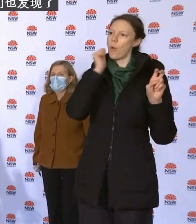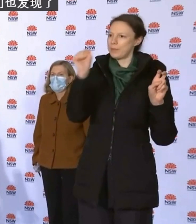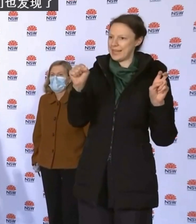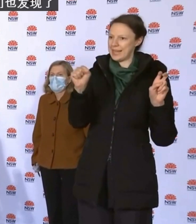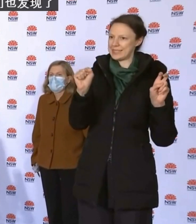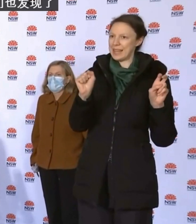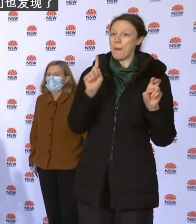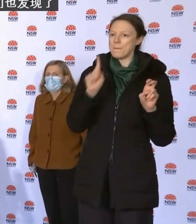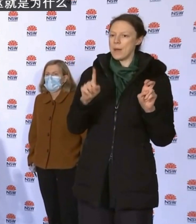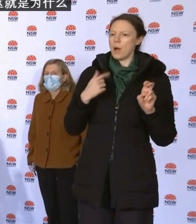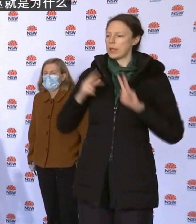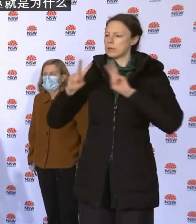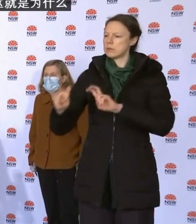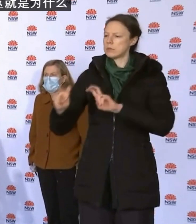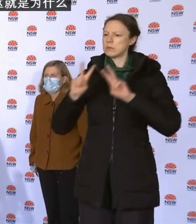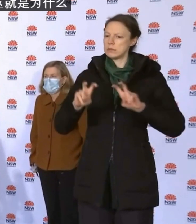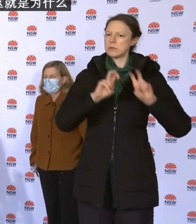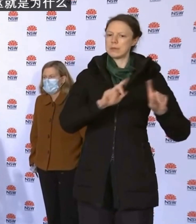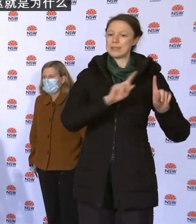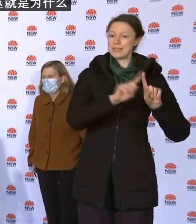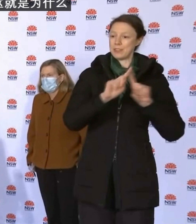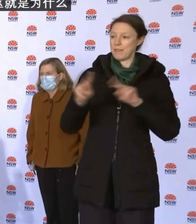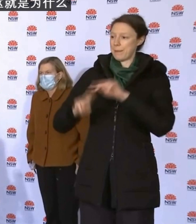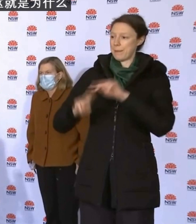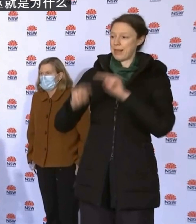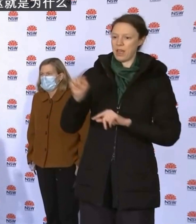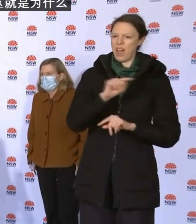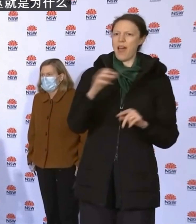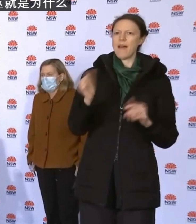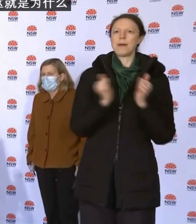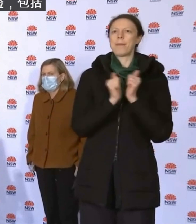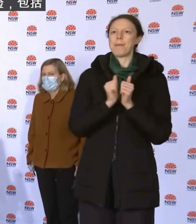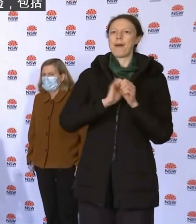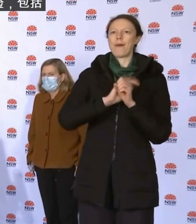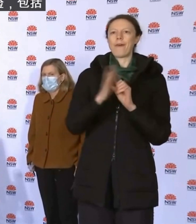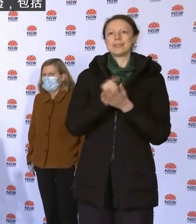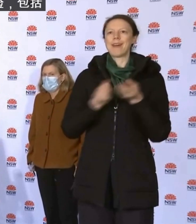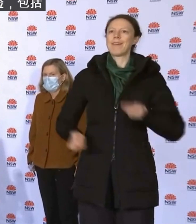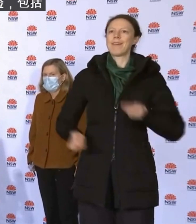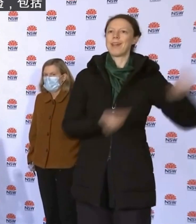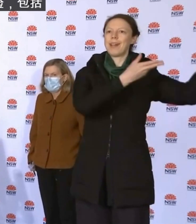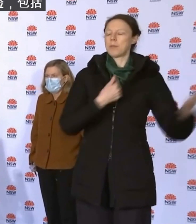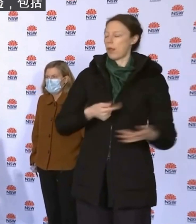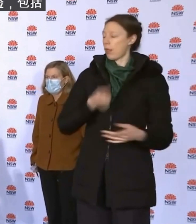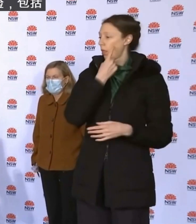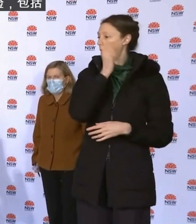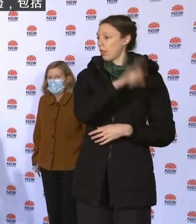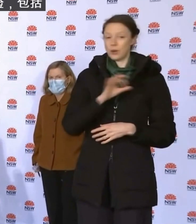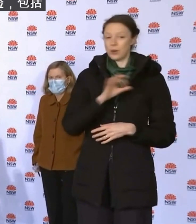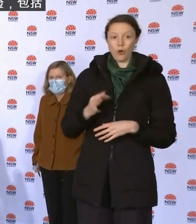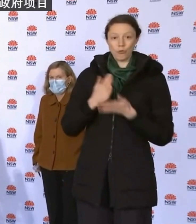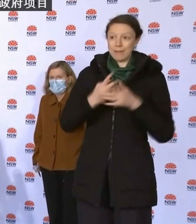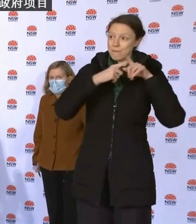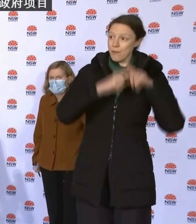on paper, but we were finding too many workplaces weren't implementing them, and that's why the risk, all projects, of